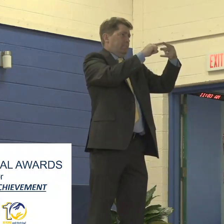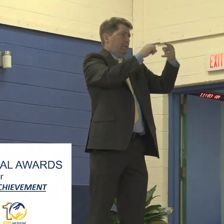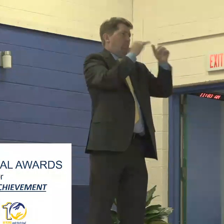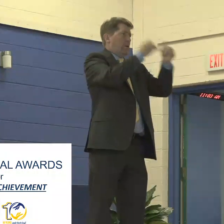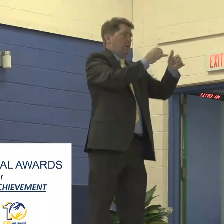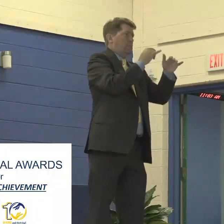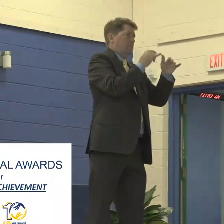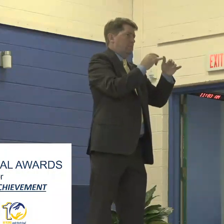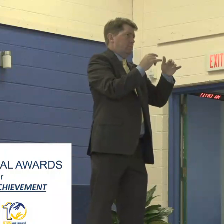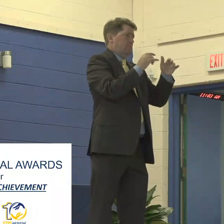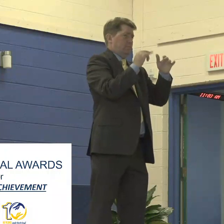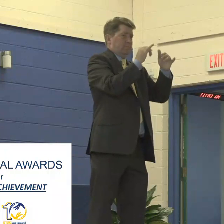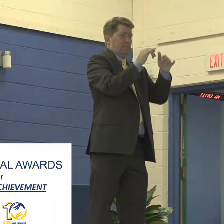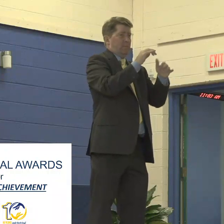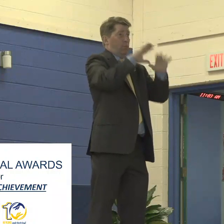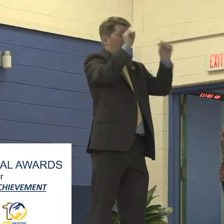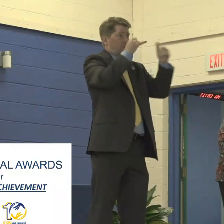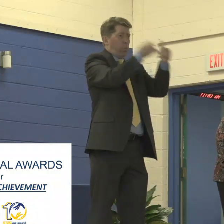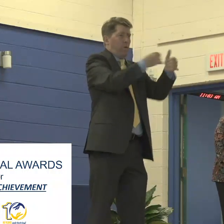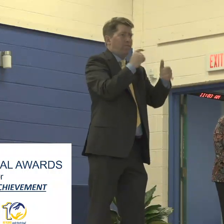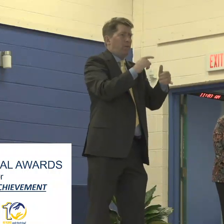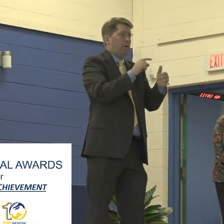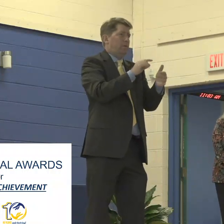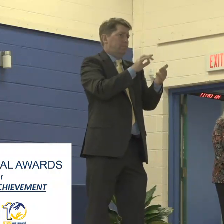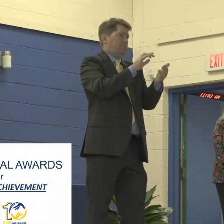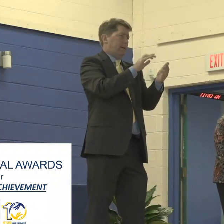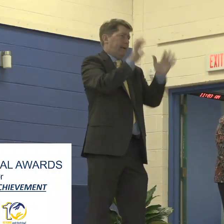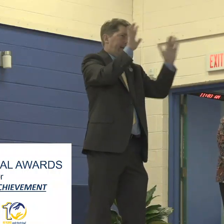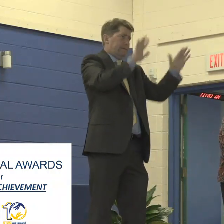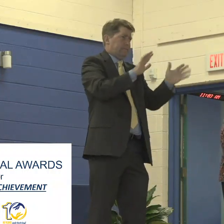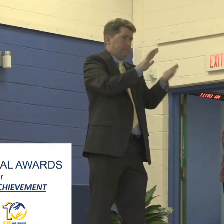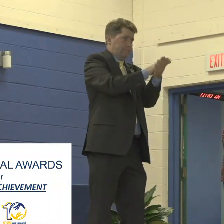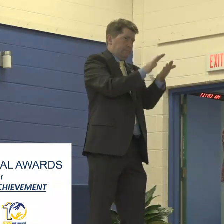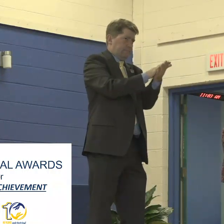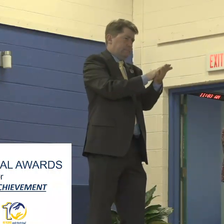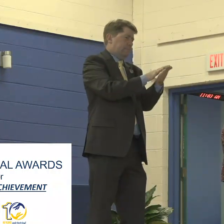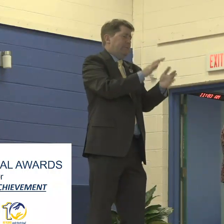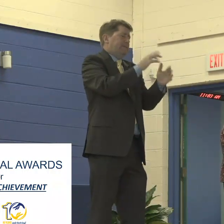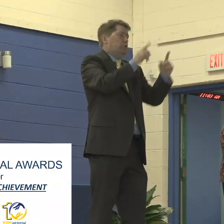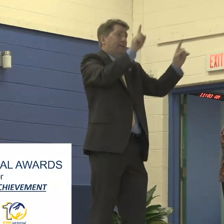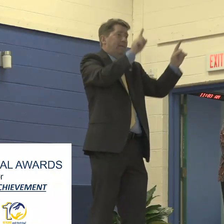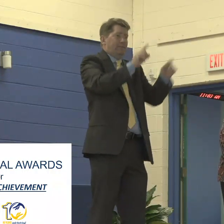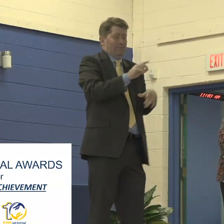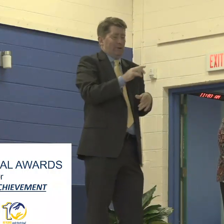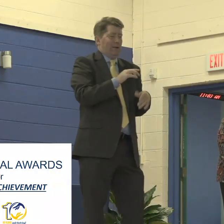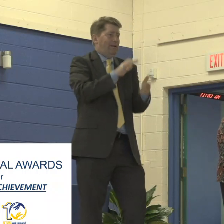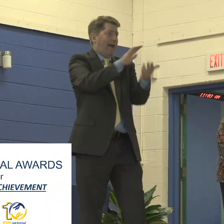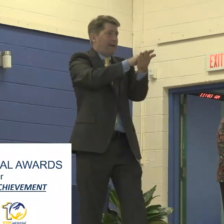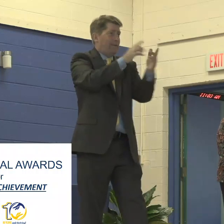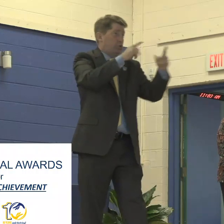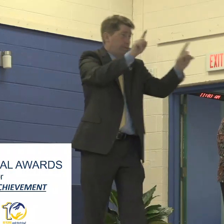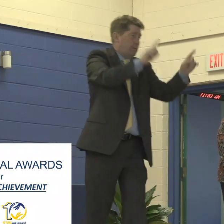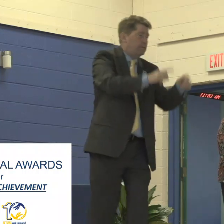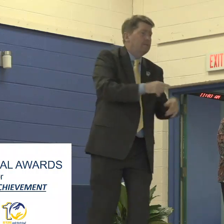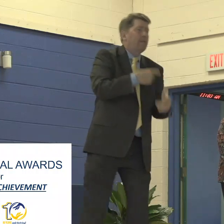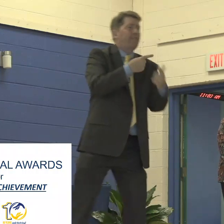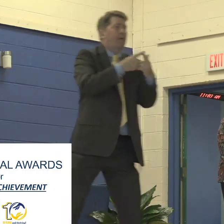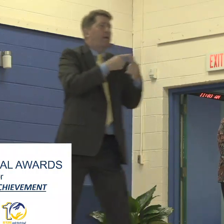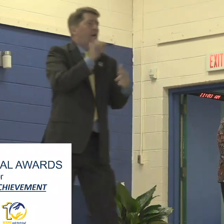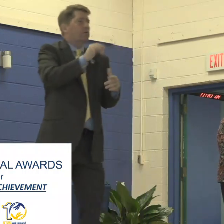are going to hand out the Presidential Award for Excellence in Academics, Academic Achievement.